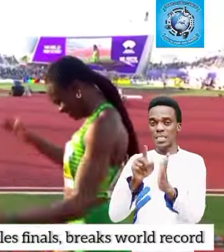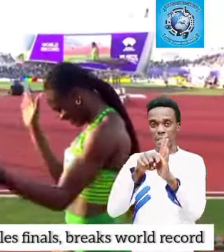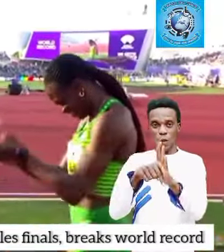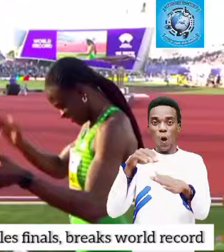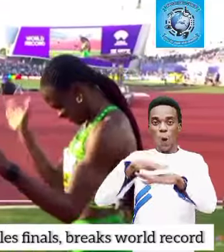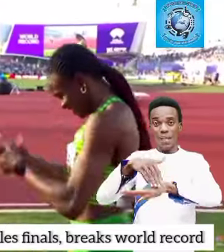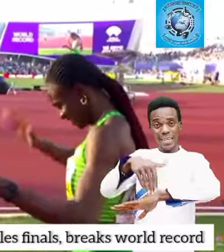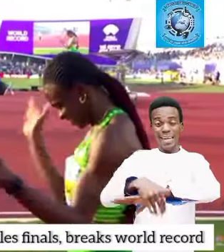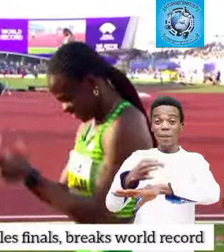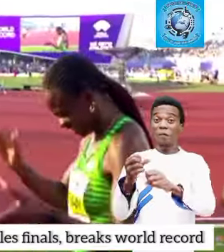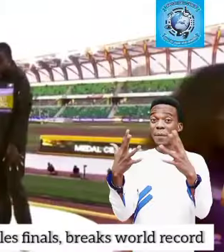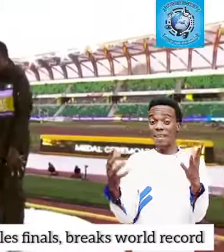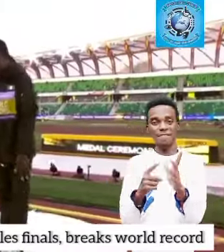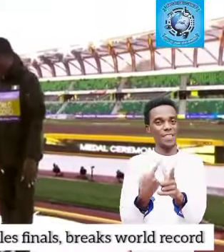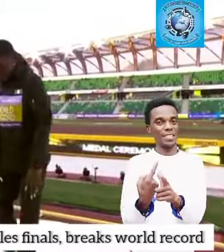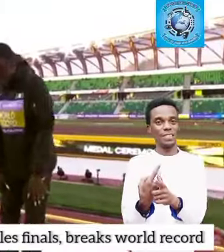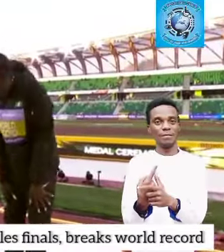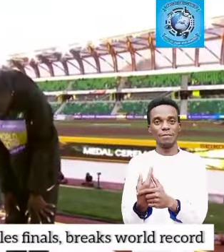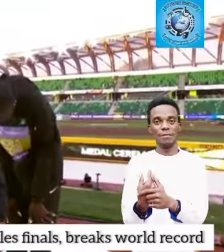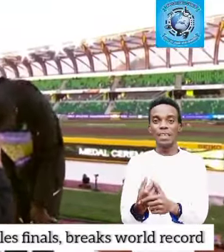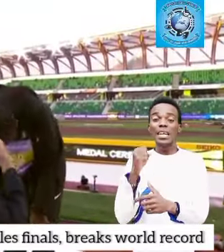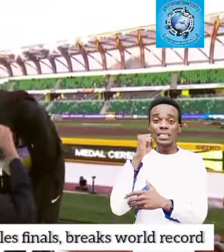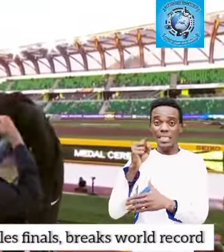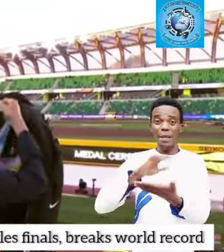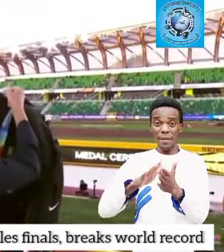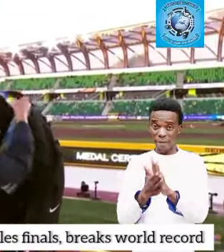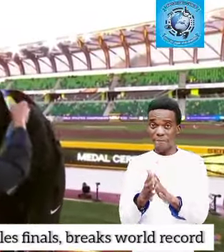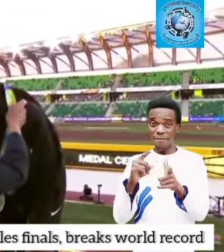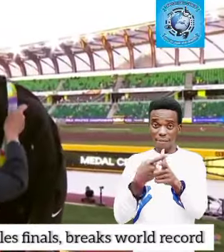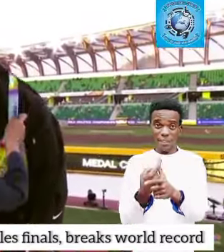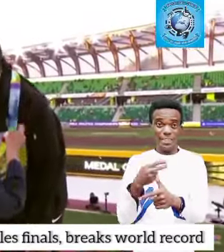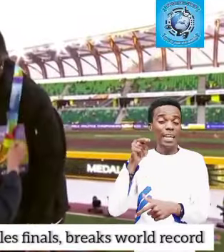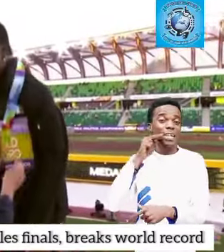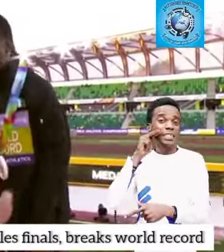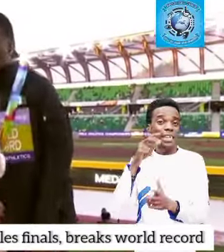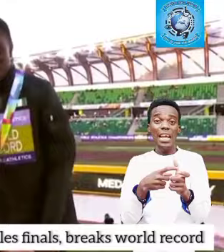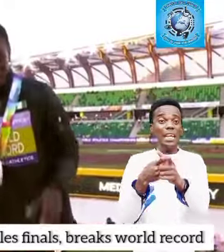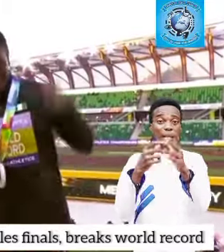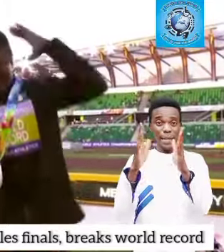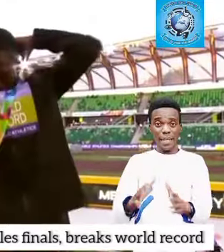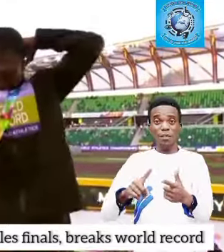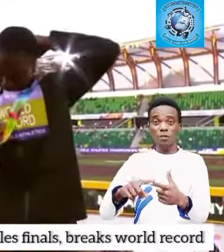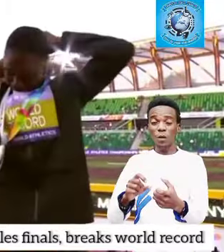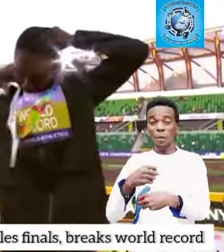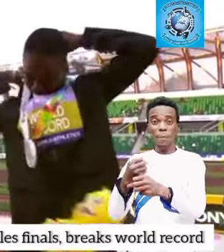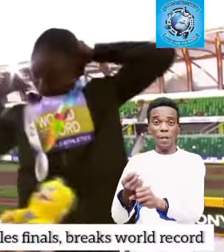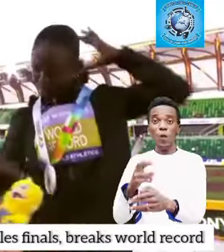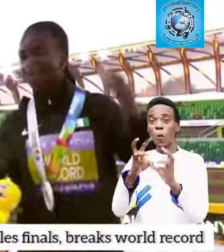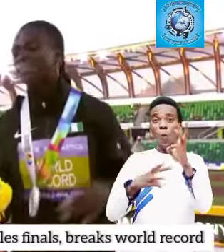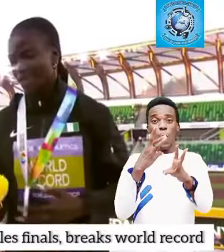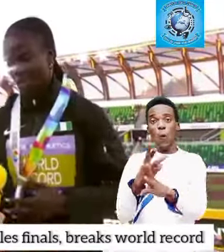On the night of many firsts, Amusan became first Nigerian athlete to ever set a world record in